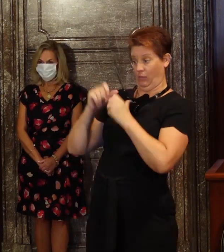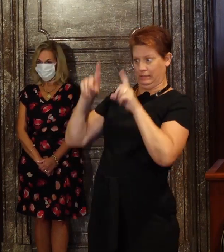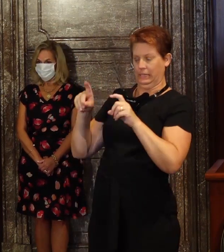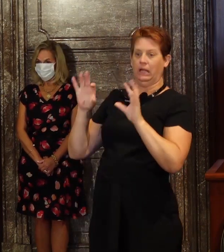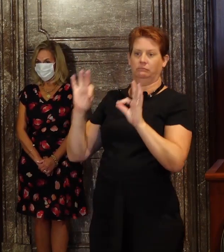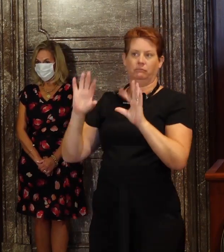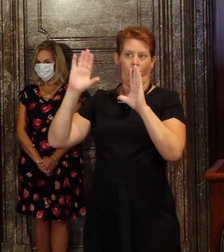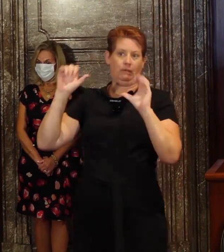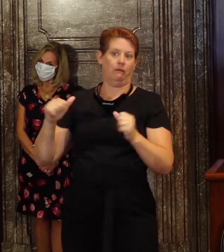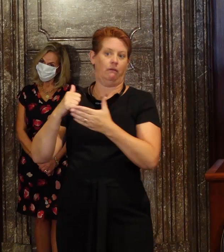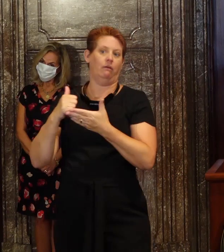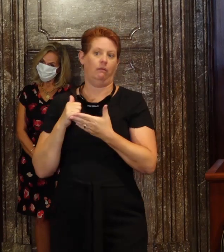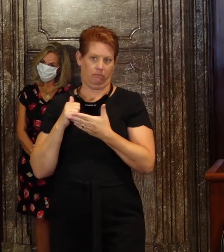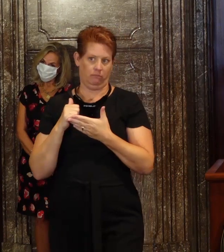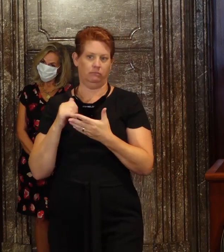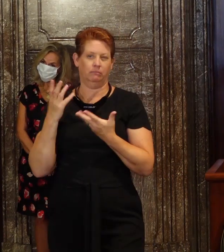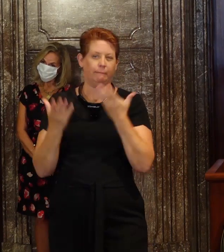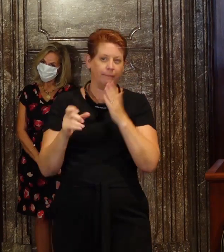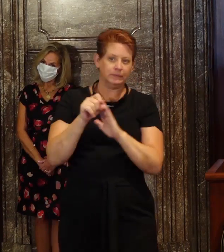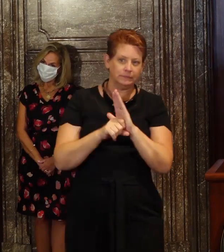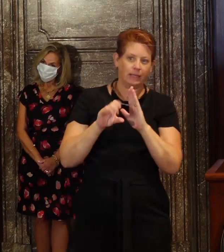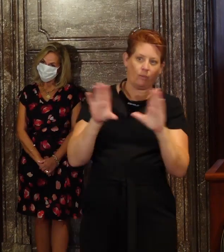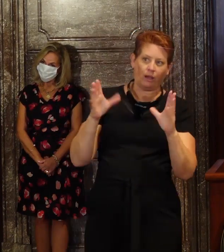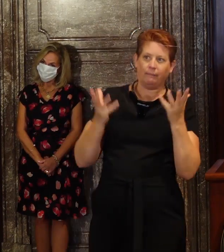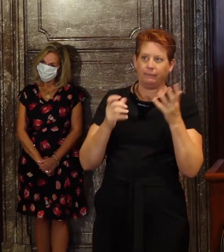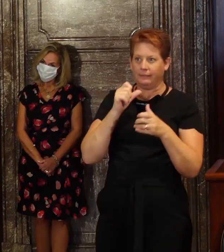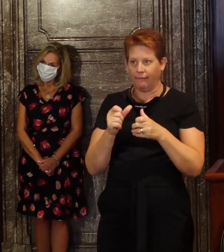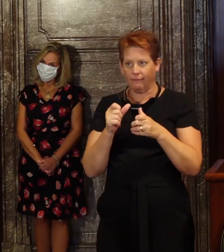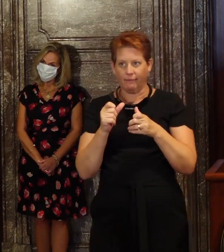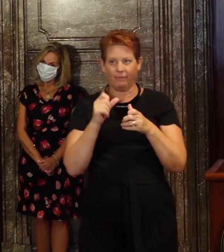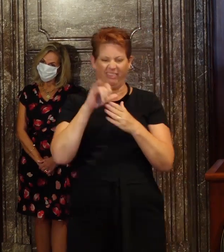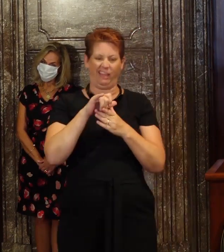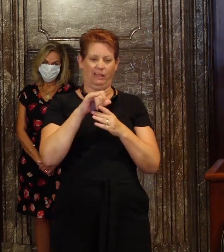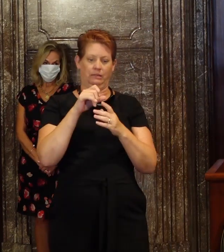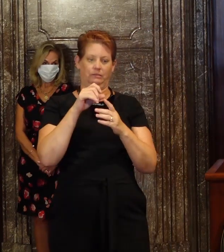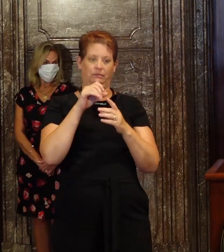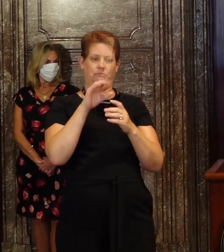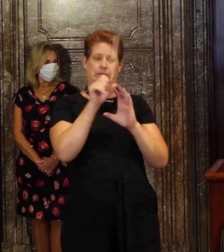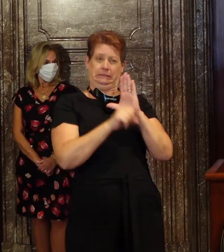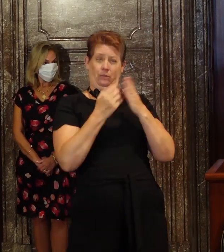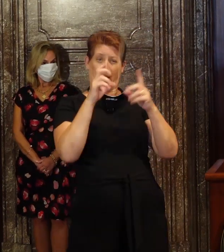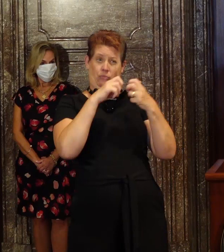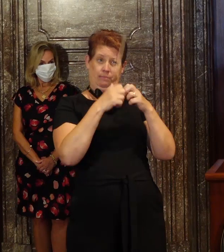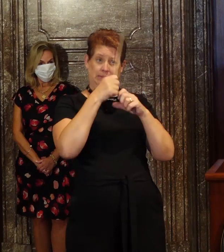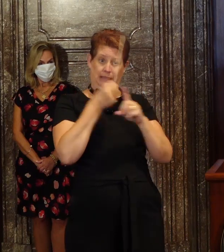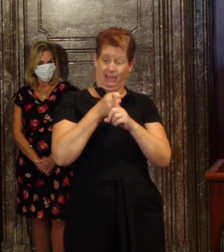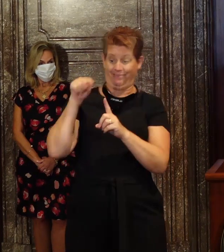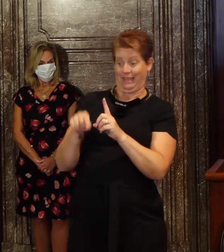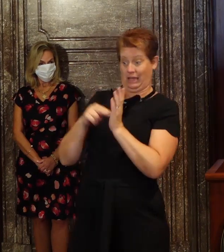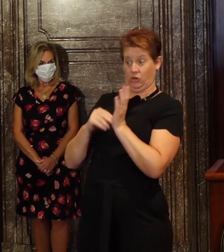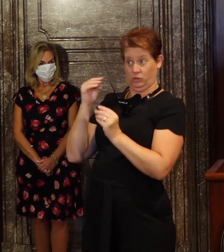a statewide situation may not directly impact a nursing home in particular. Right. We wrote these